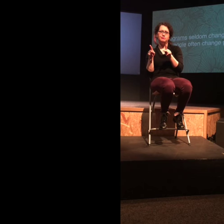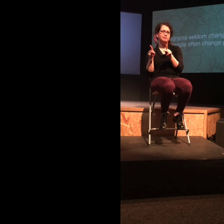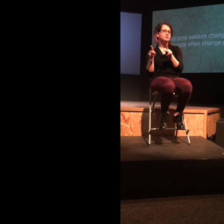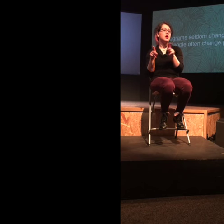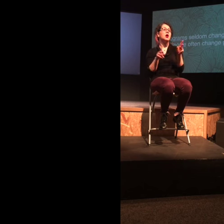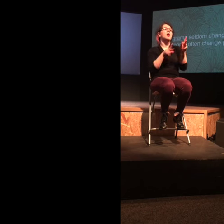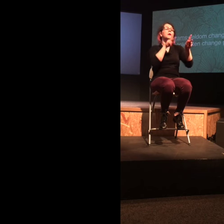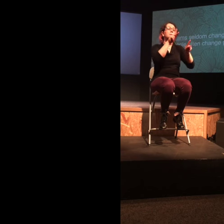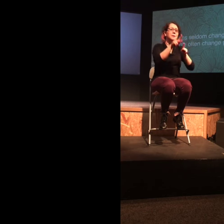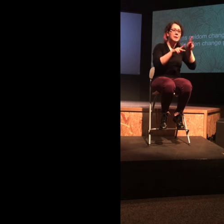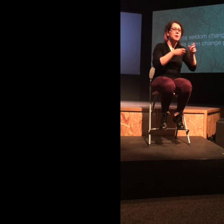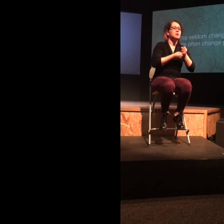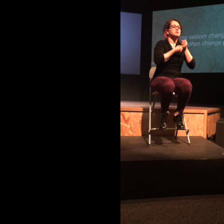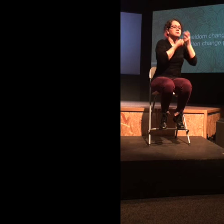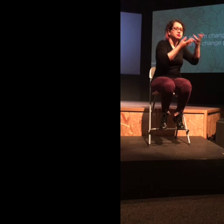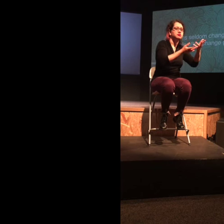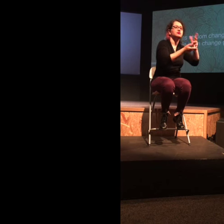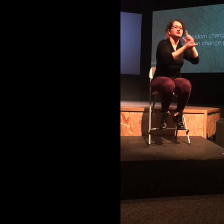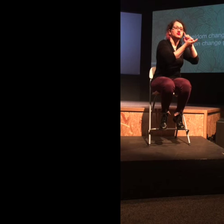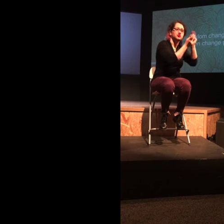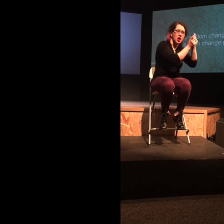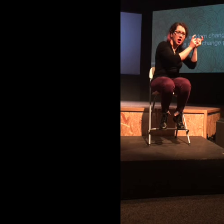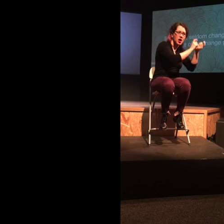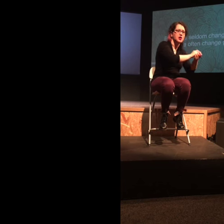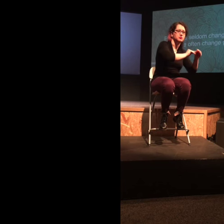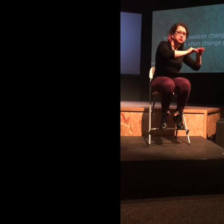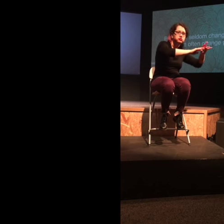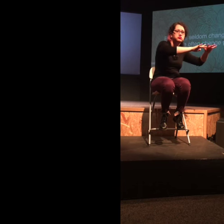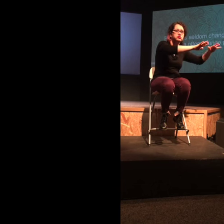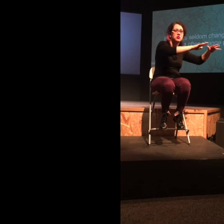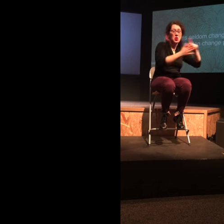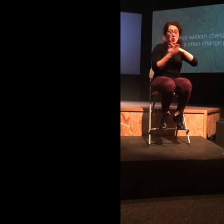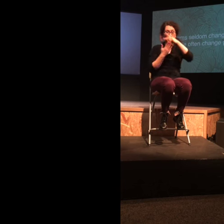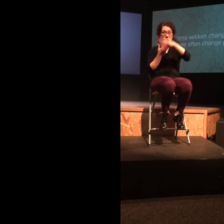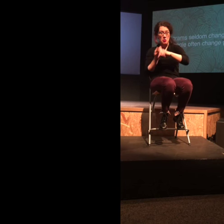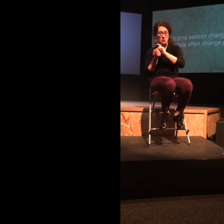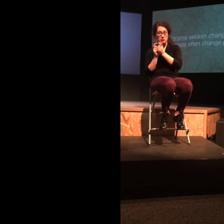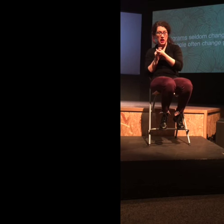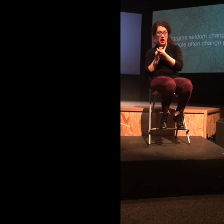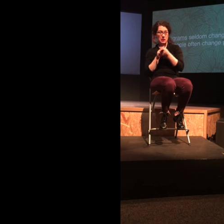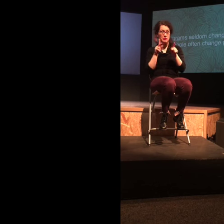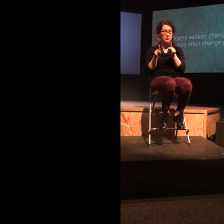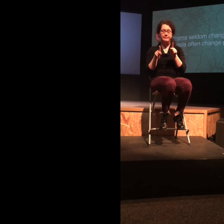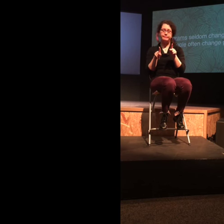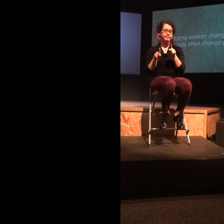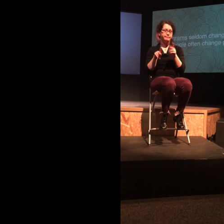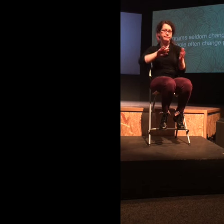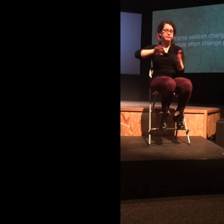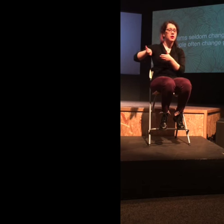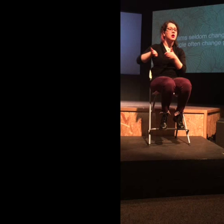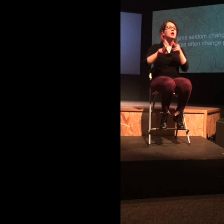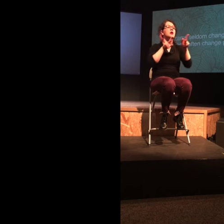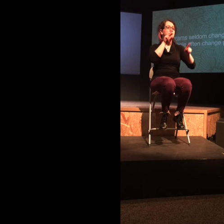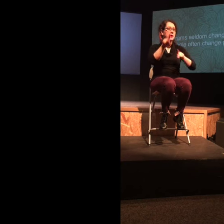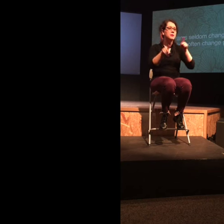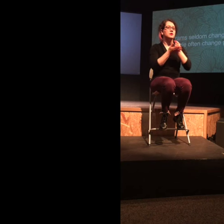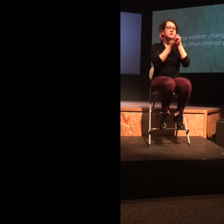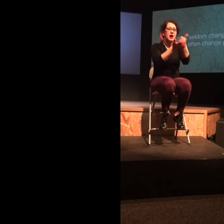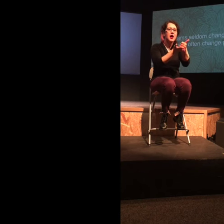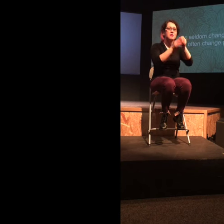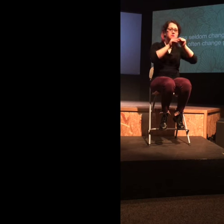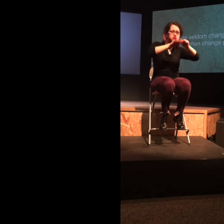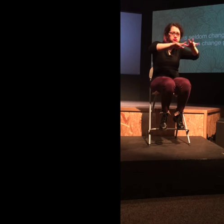people. Are you with me on this? Programs seldom change people, people often change people. The difficulty,